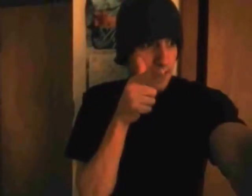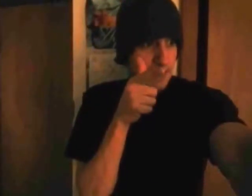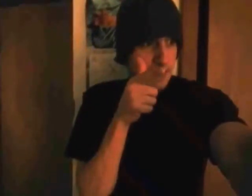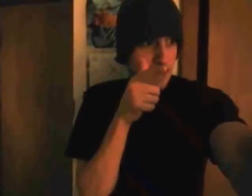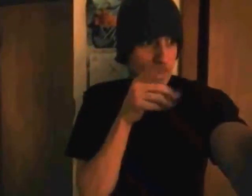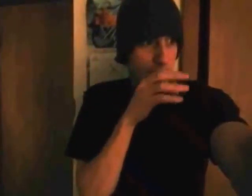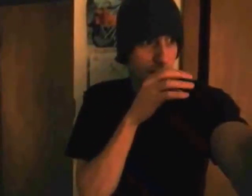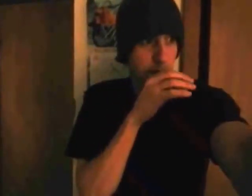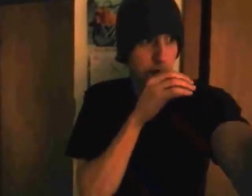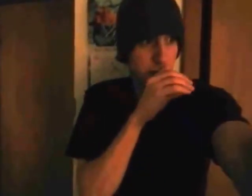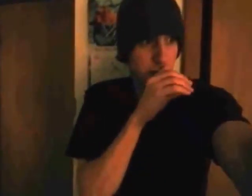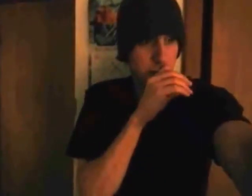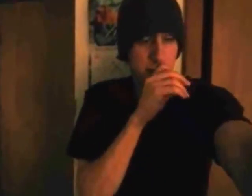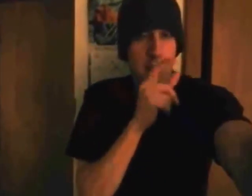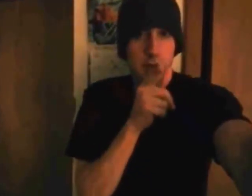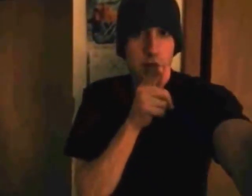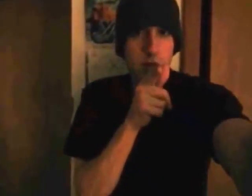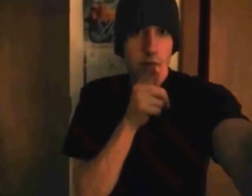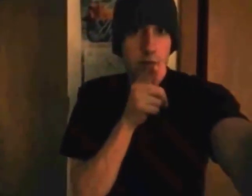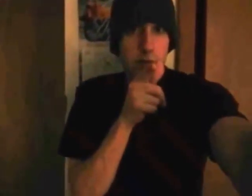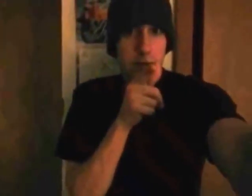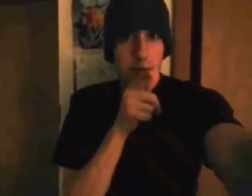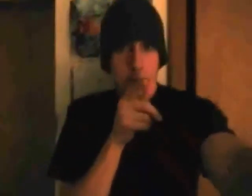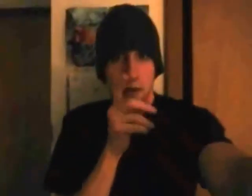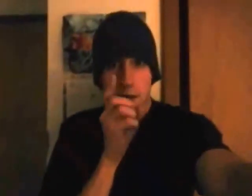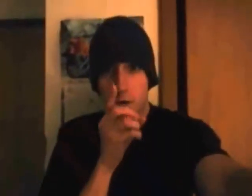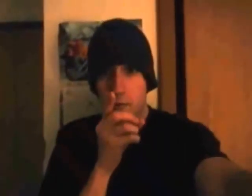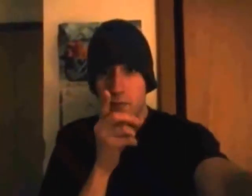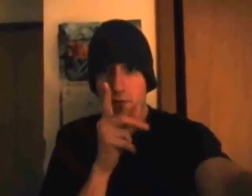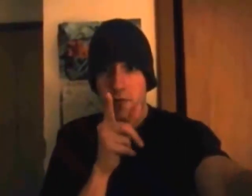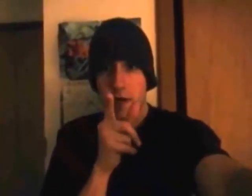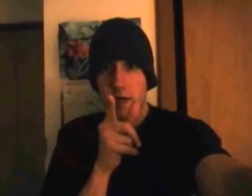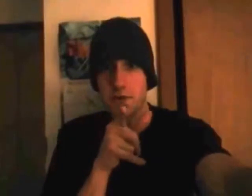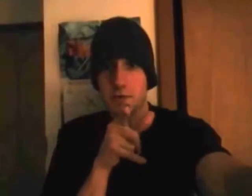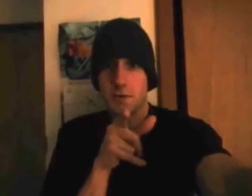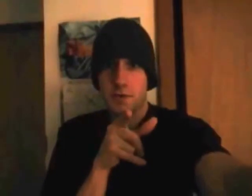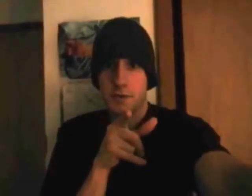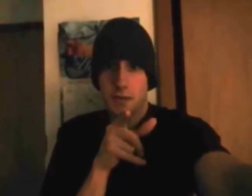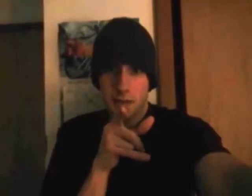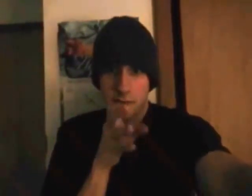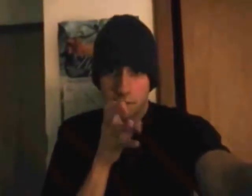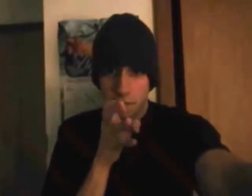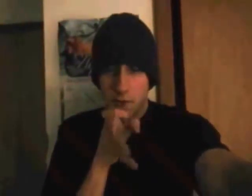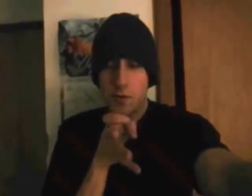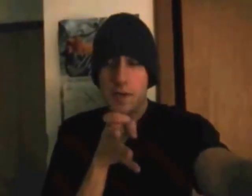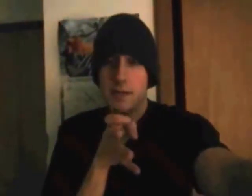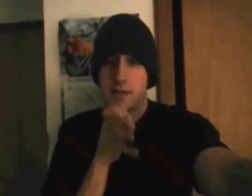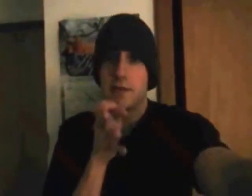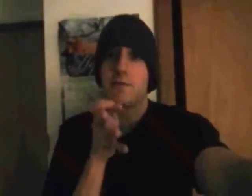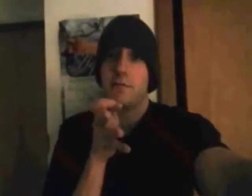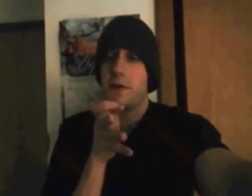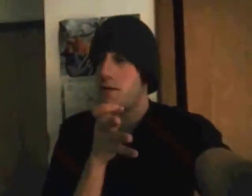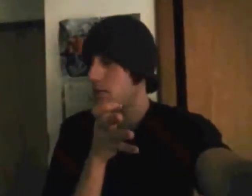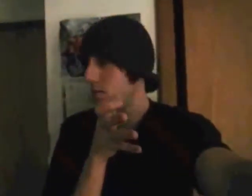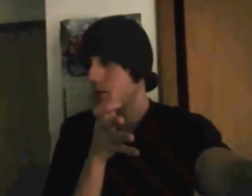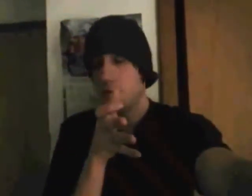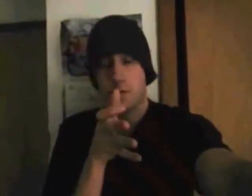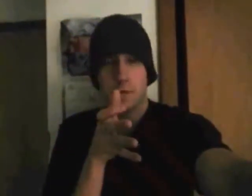Yesta. So, I hope you find yours. I hope you know about this. Everyone probably must know about